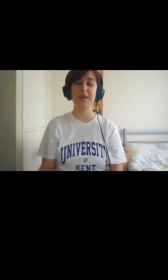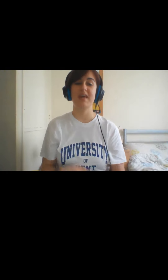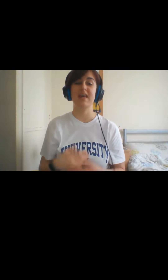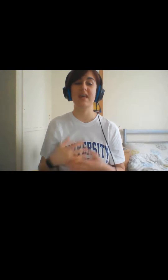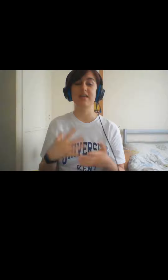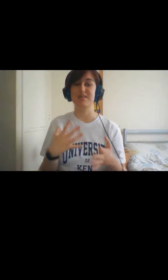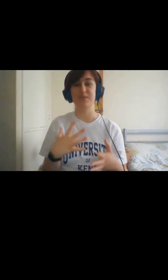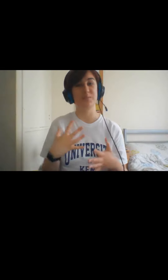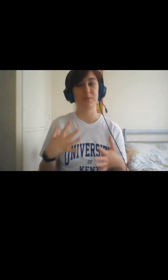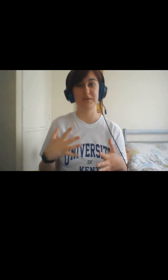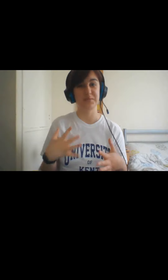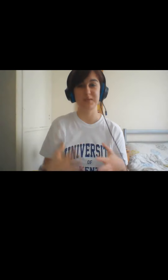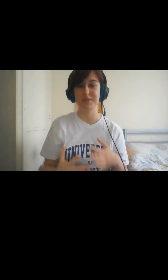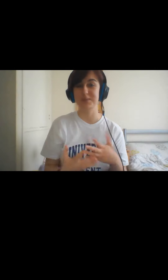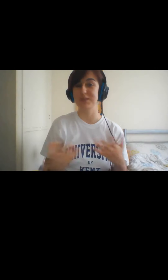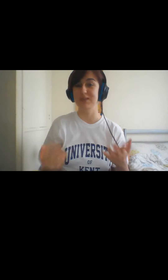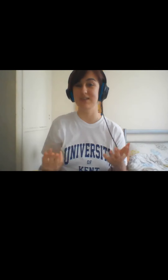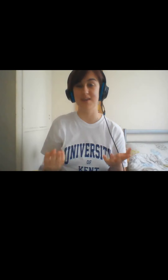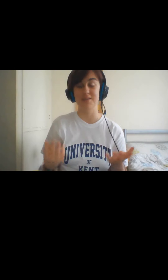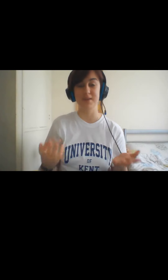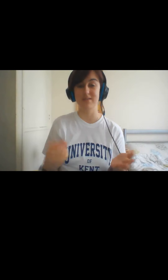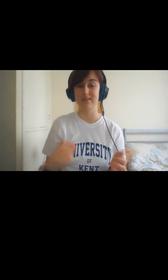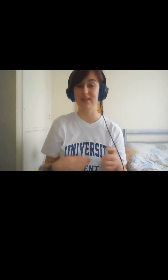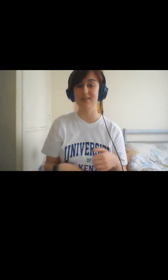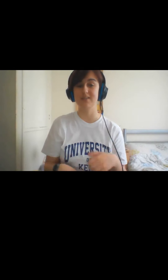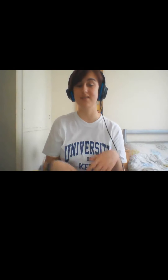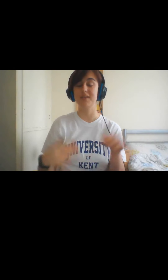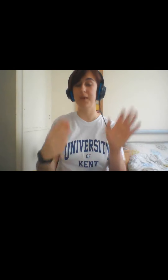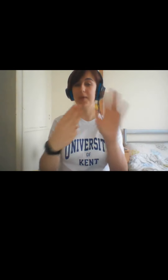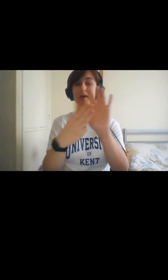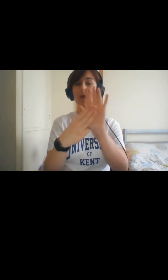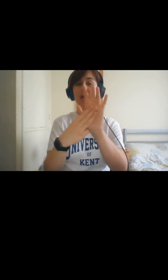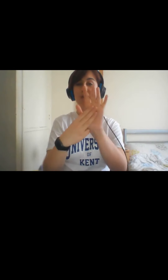Mozambique is one of the ones in which you just sign the first three letters. So M,